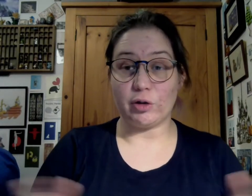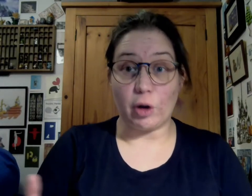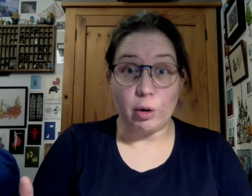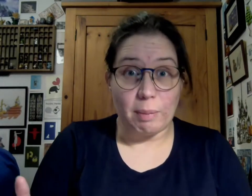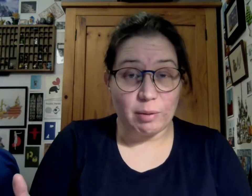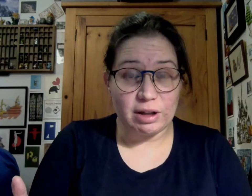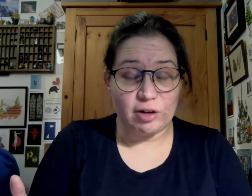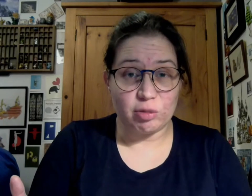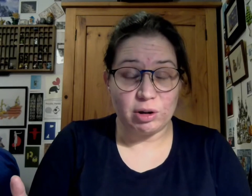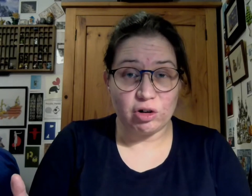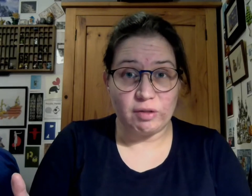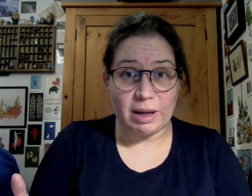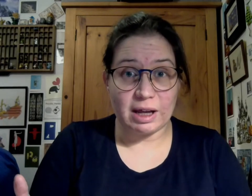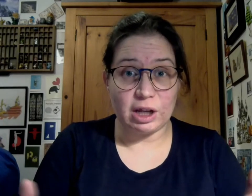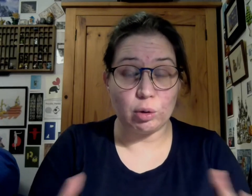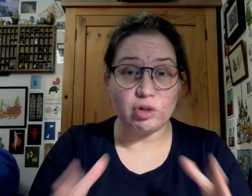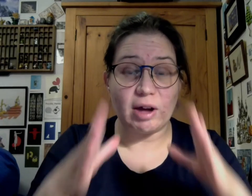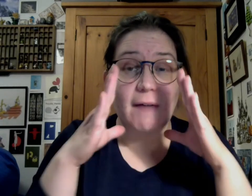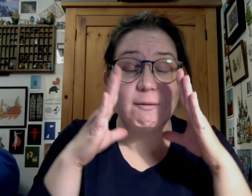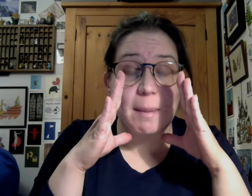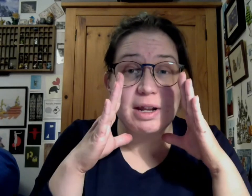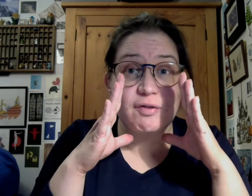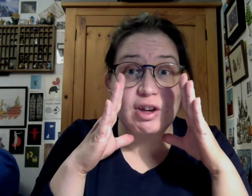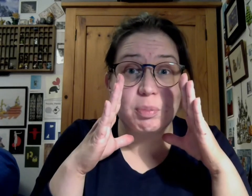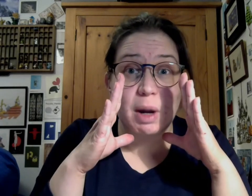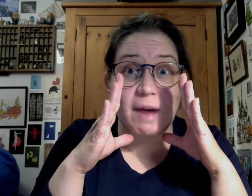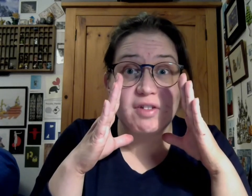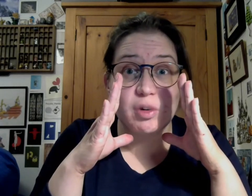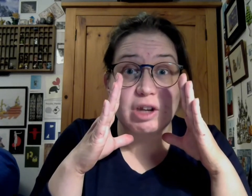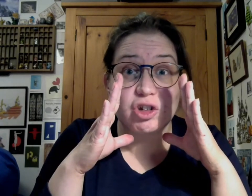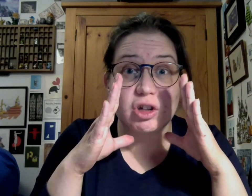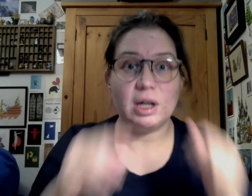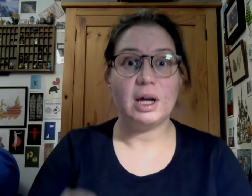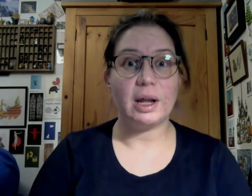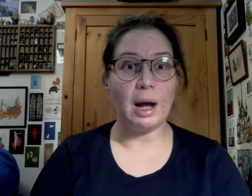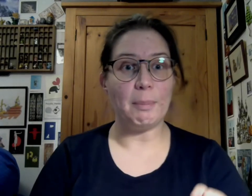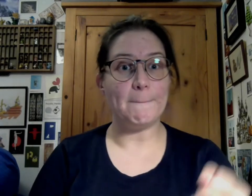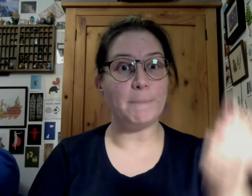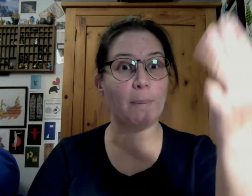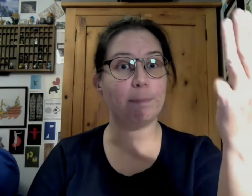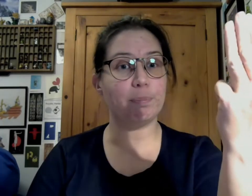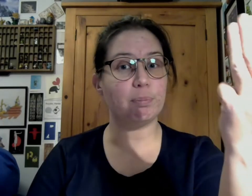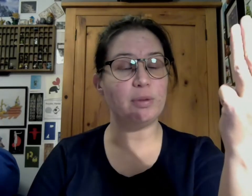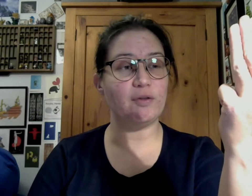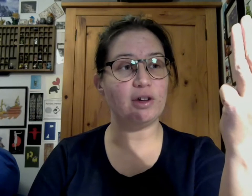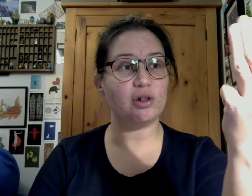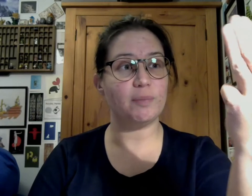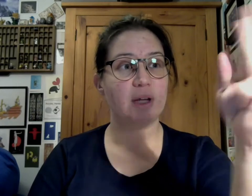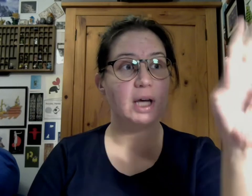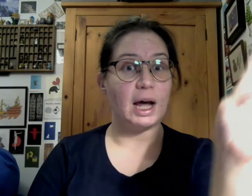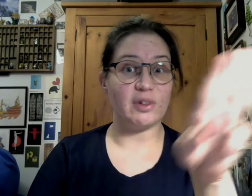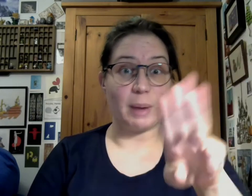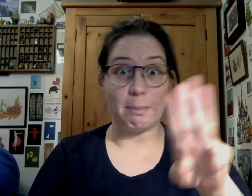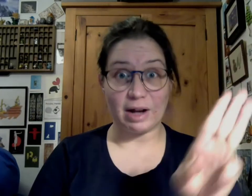So, back went the fisherman to the riverbank and he called out, a fabulous fish, my wife has a wish. Up, up, up the fish. And it swam back